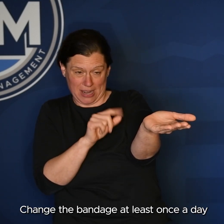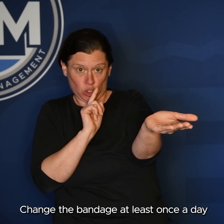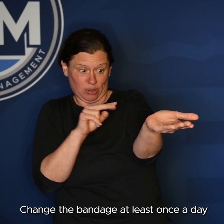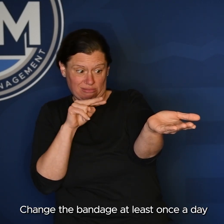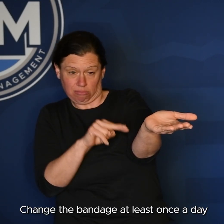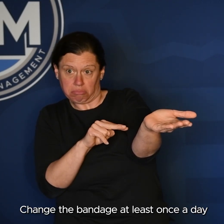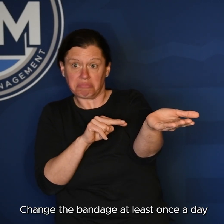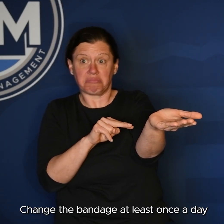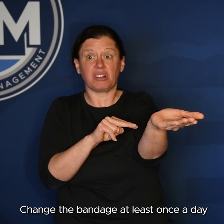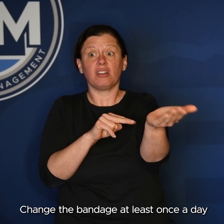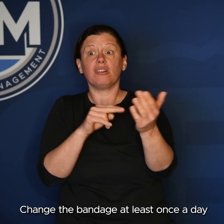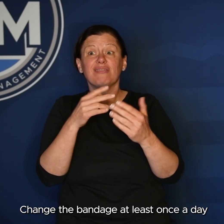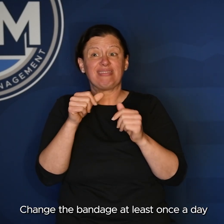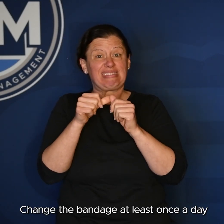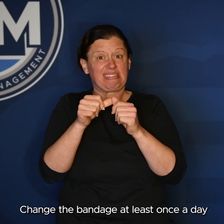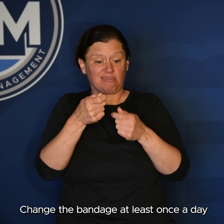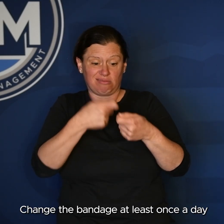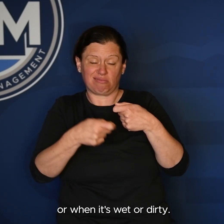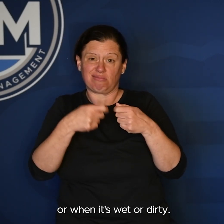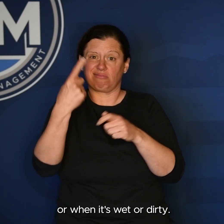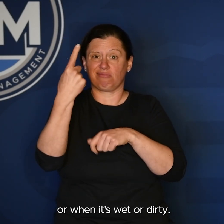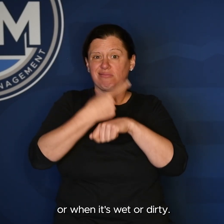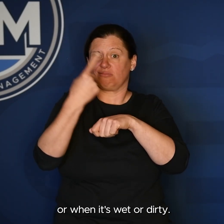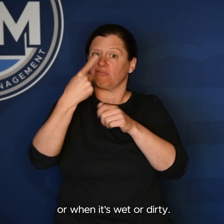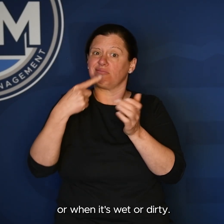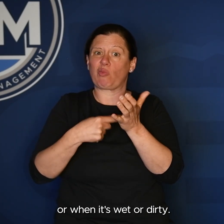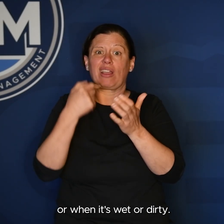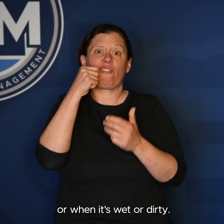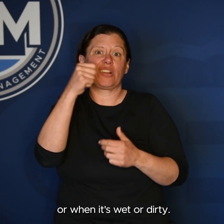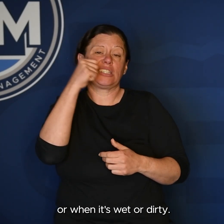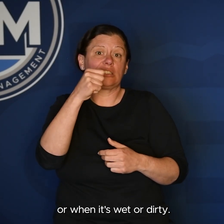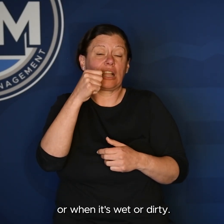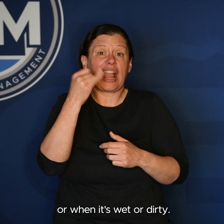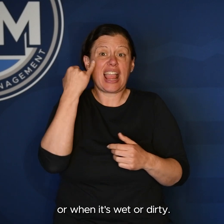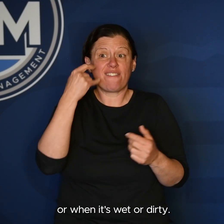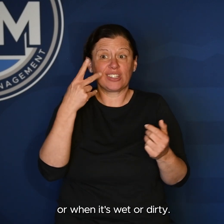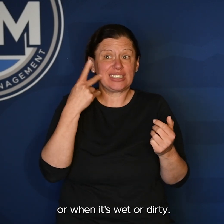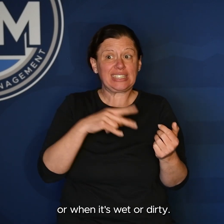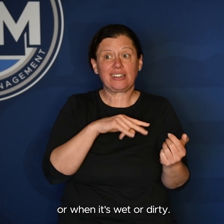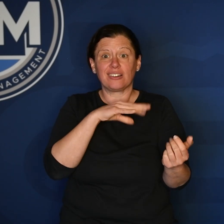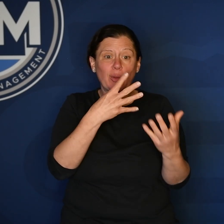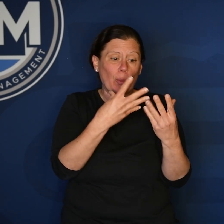Change the bandage at least once a day or when it's wet or dirty.